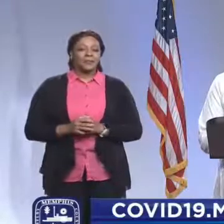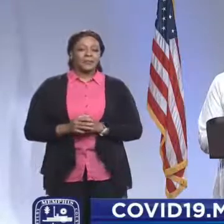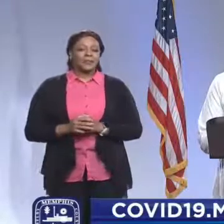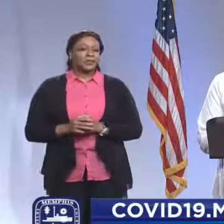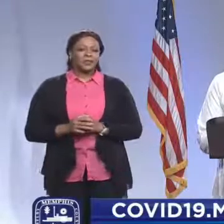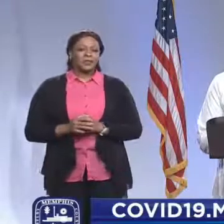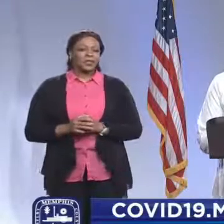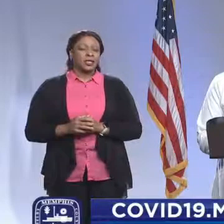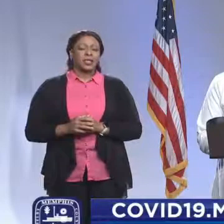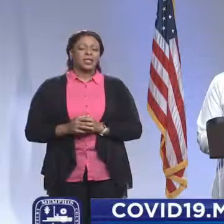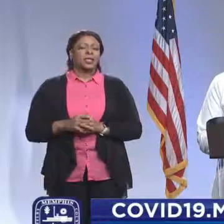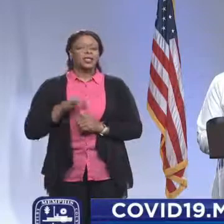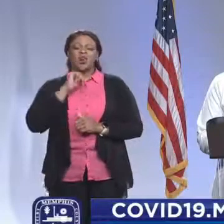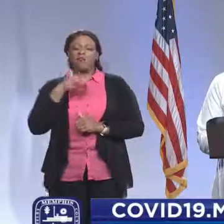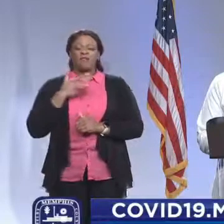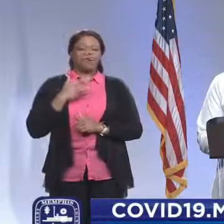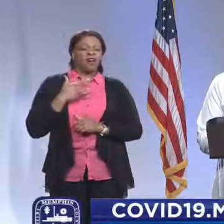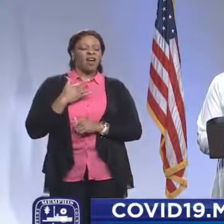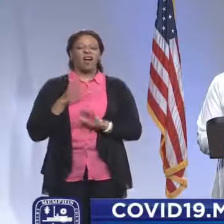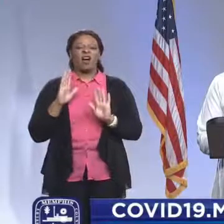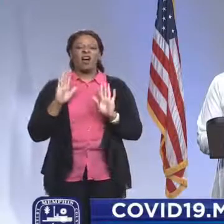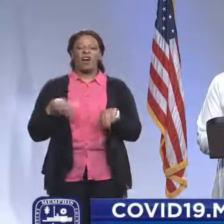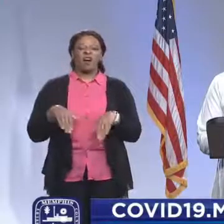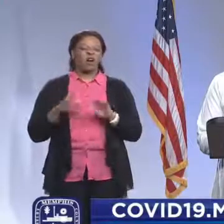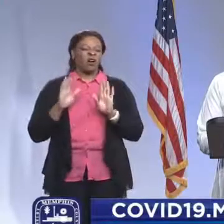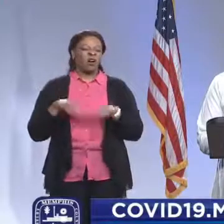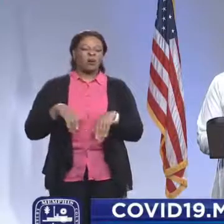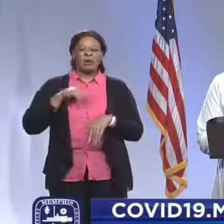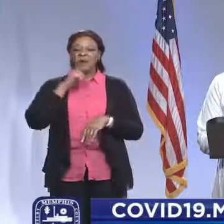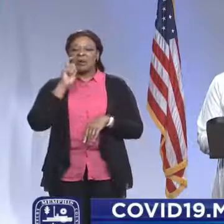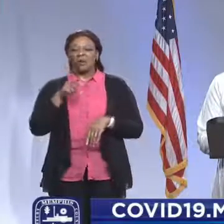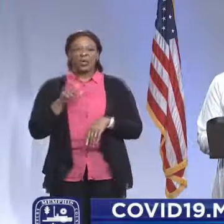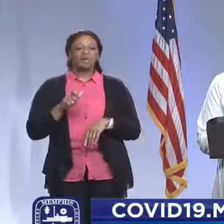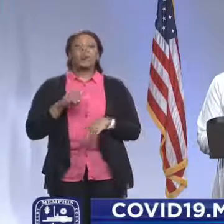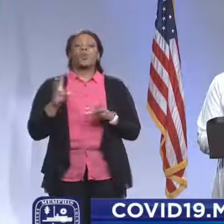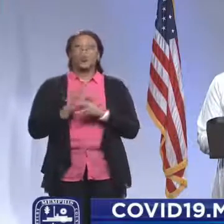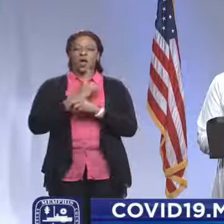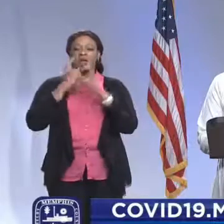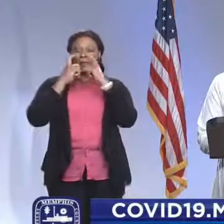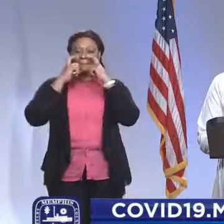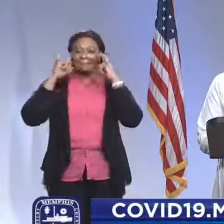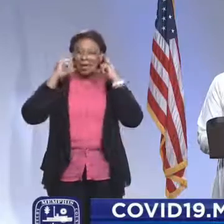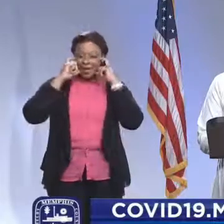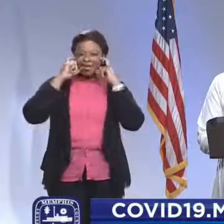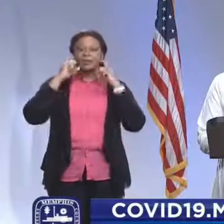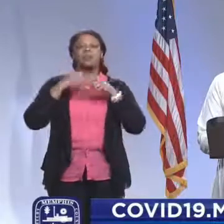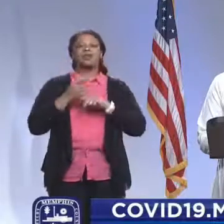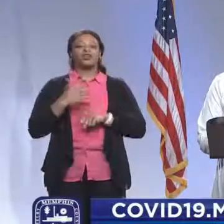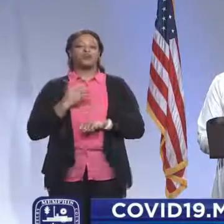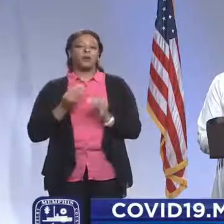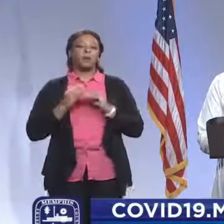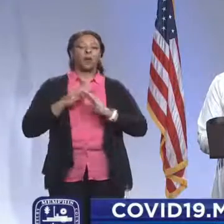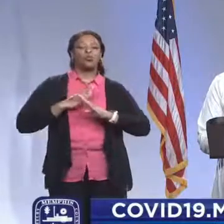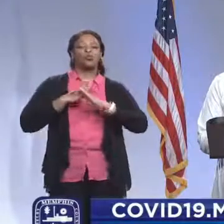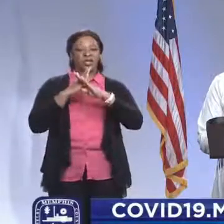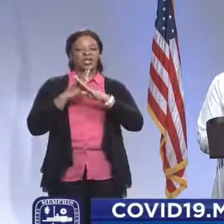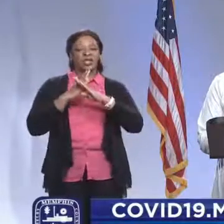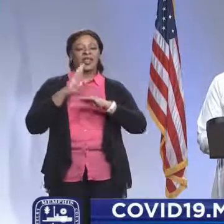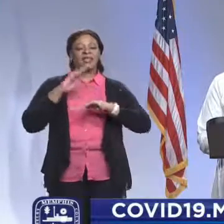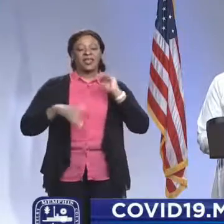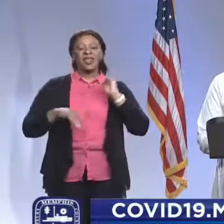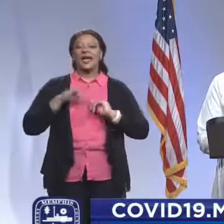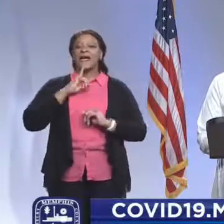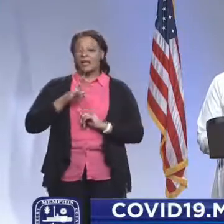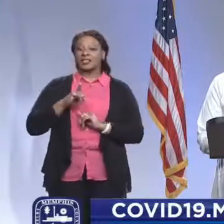Don't have a false security. It's the last thing I want to leave you with. Wearing a mask make you feel more protected than you